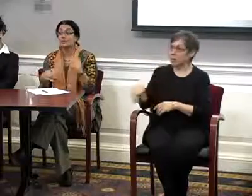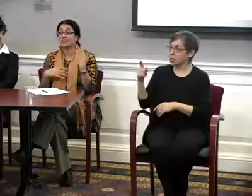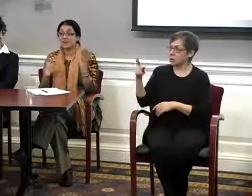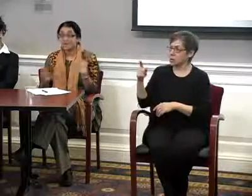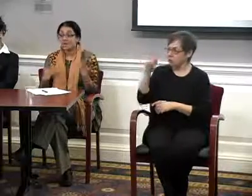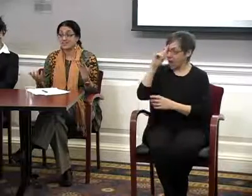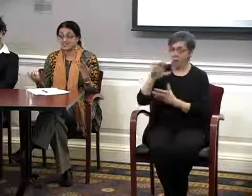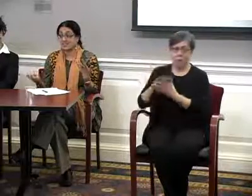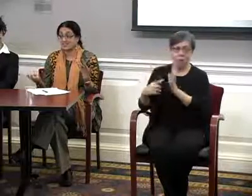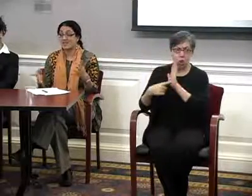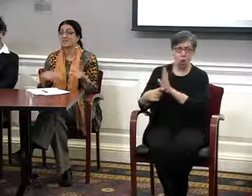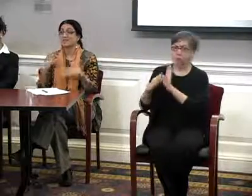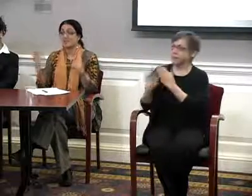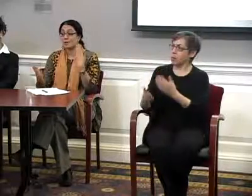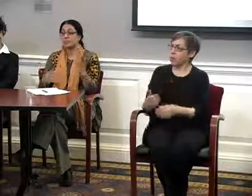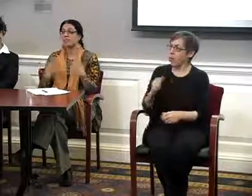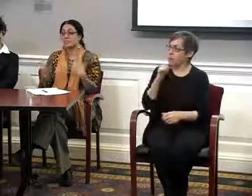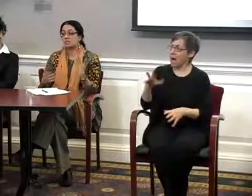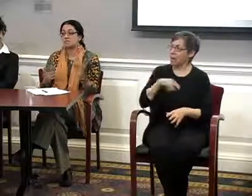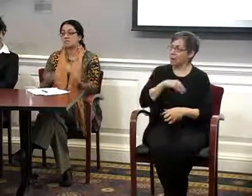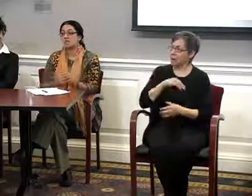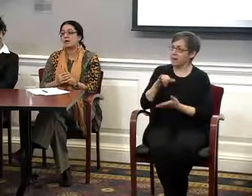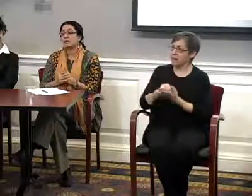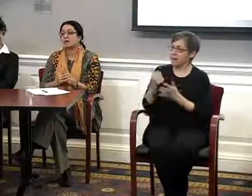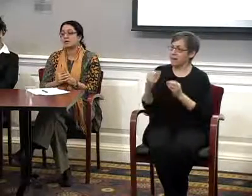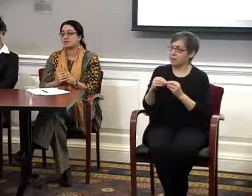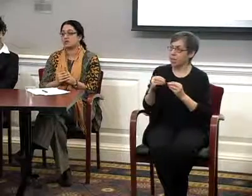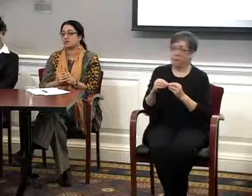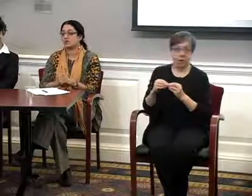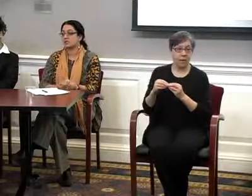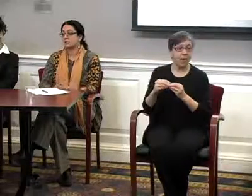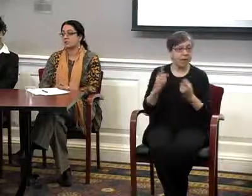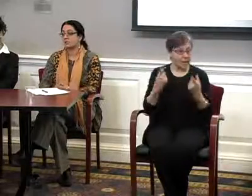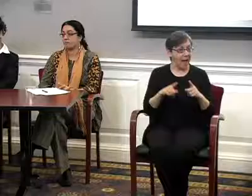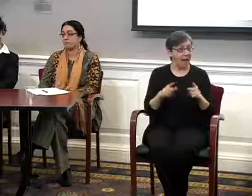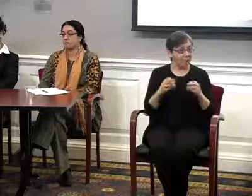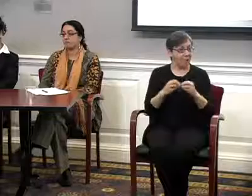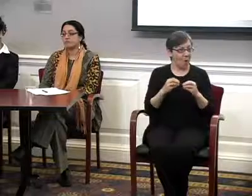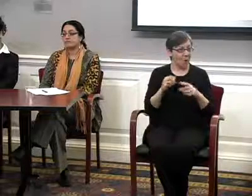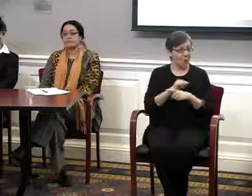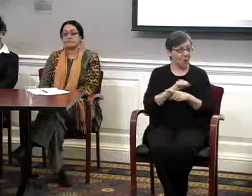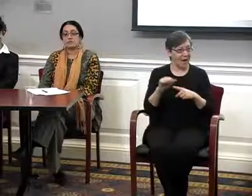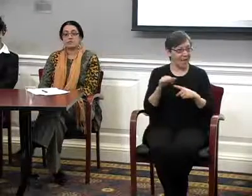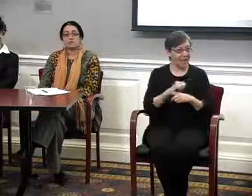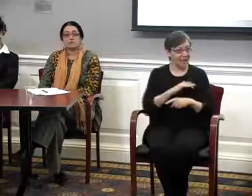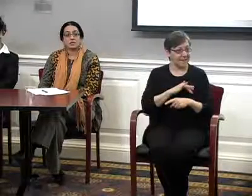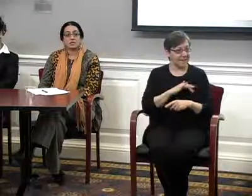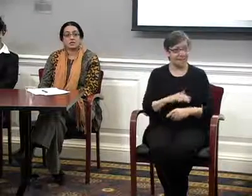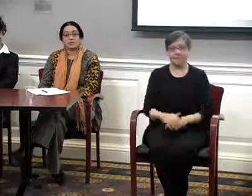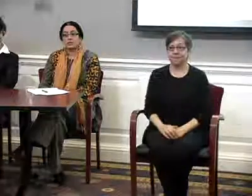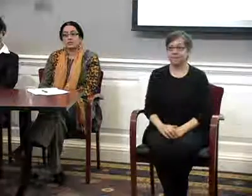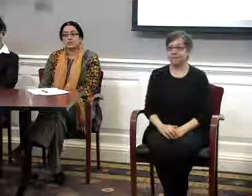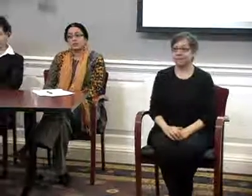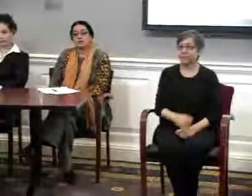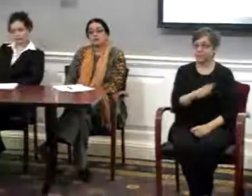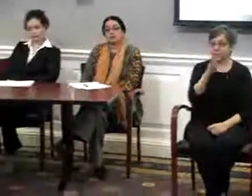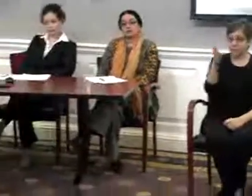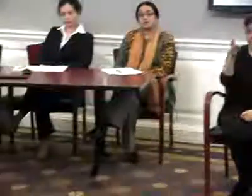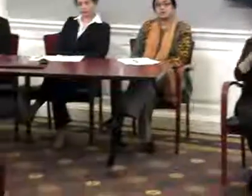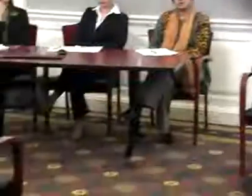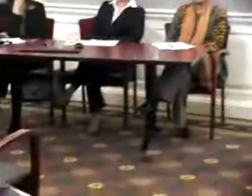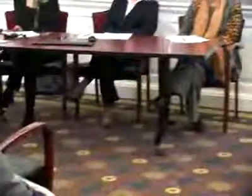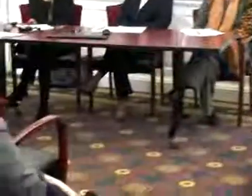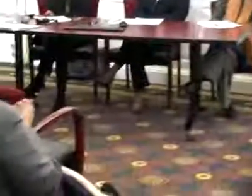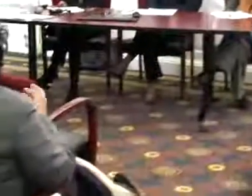book, I'm not going to take this anymore. So these kinds of things came out in a lot of the trainings as well. Yes, hi. My